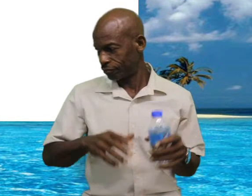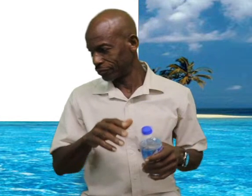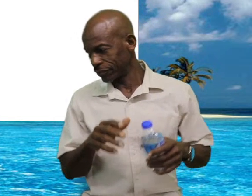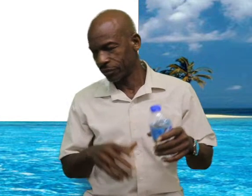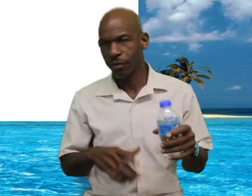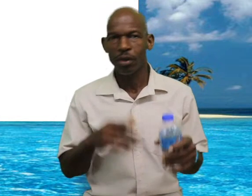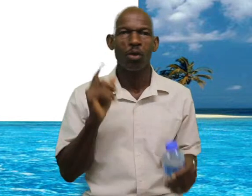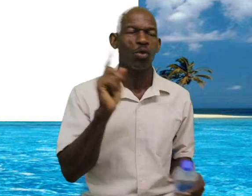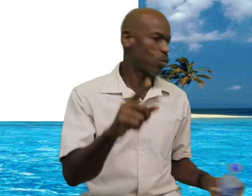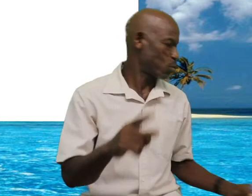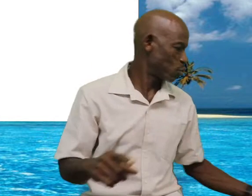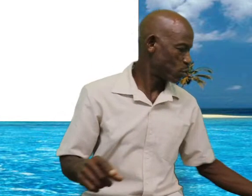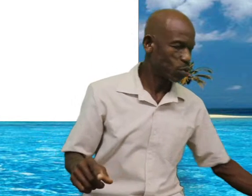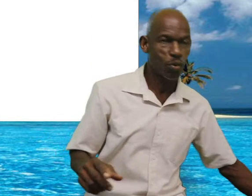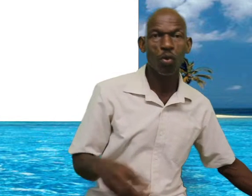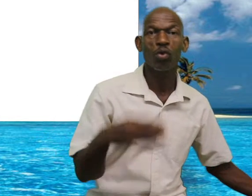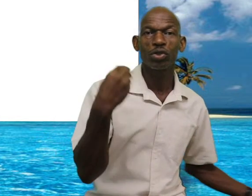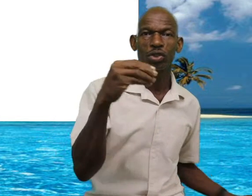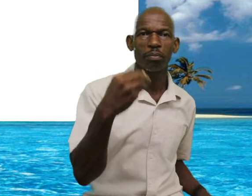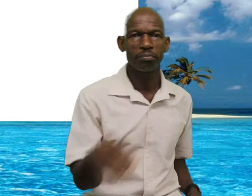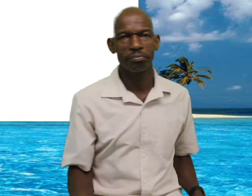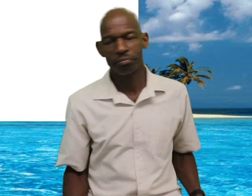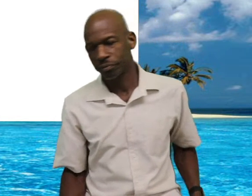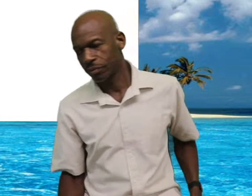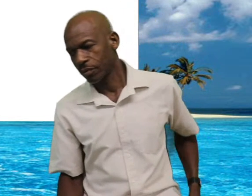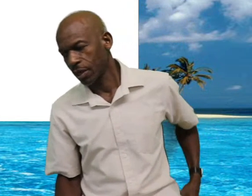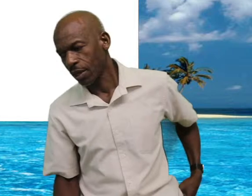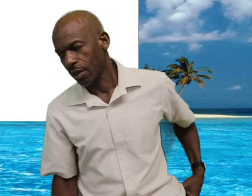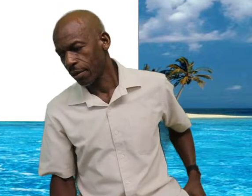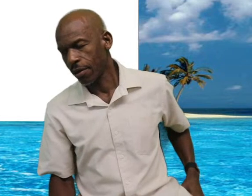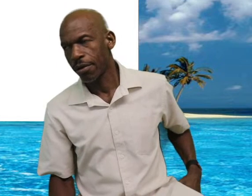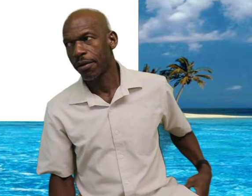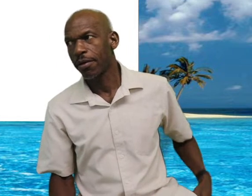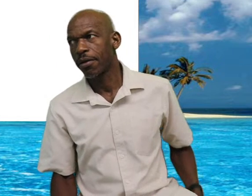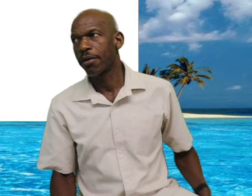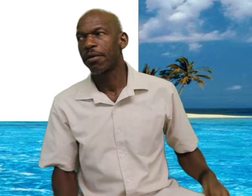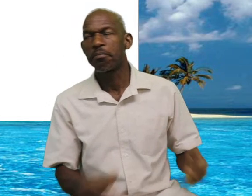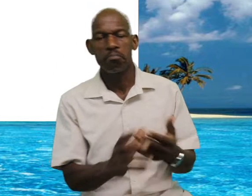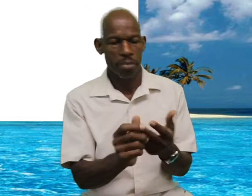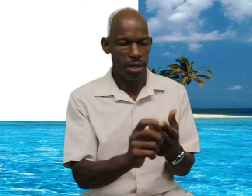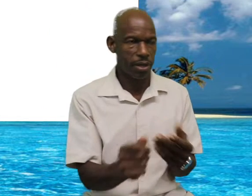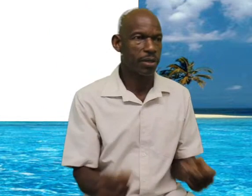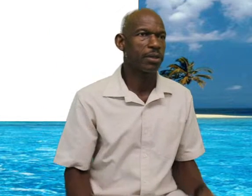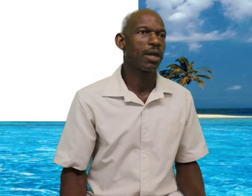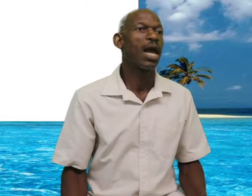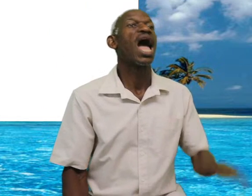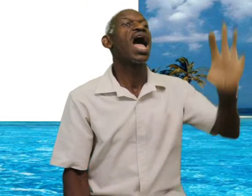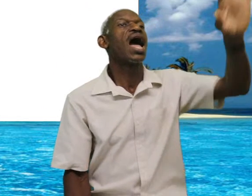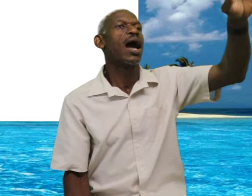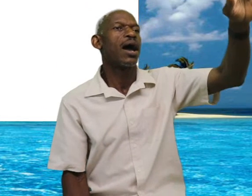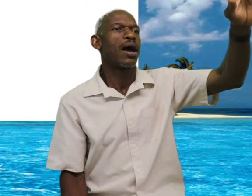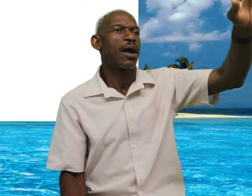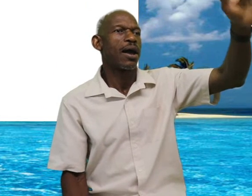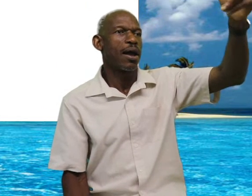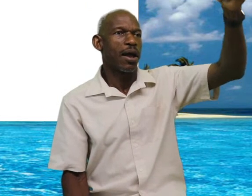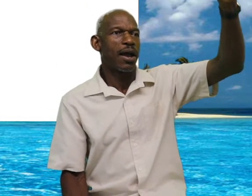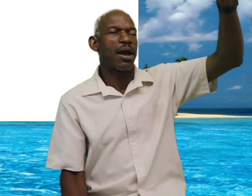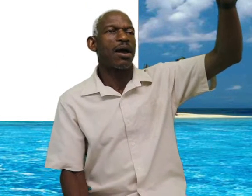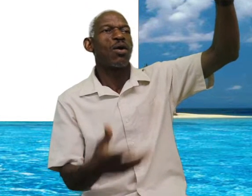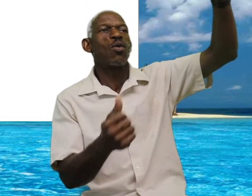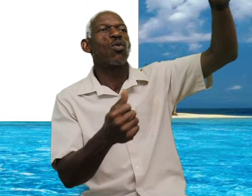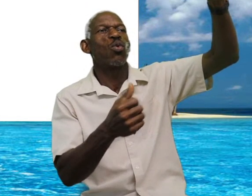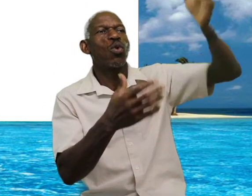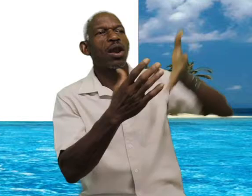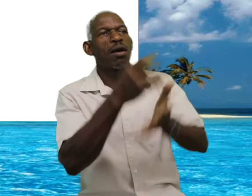So I have money in my hands, dollar bills, and I went in the shop and buy